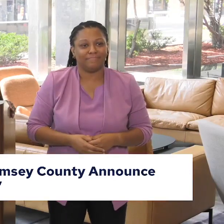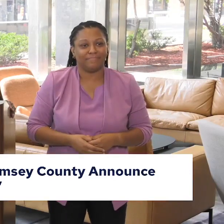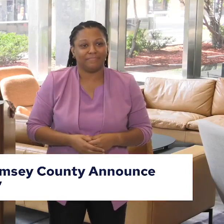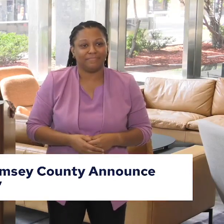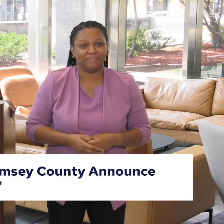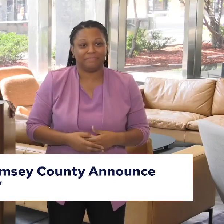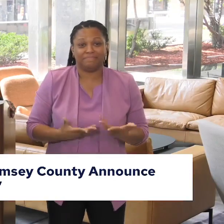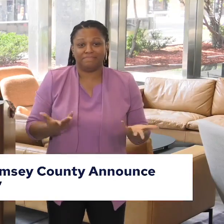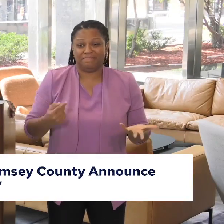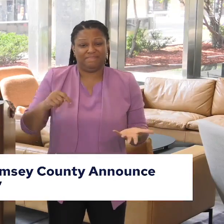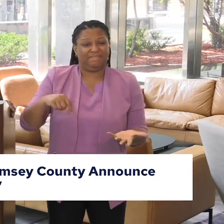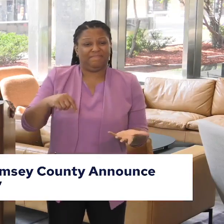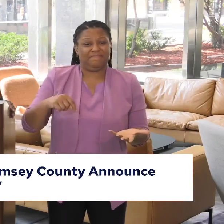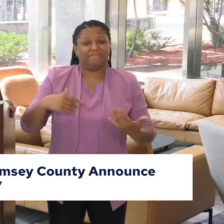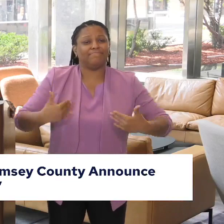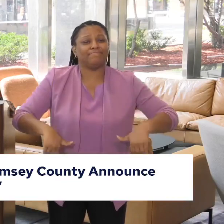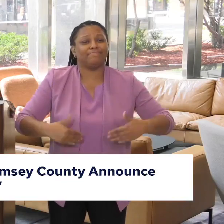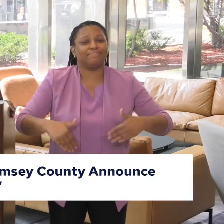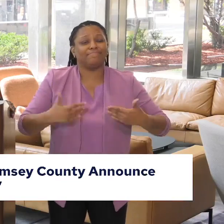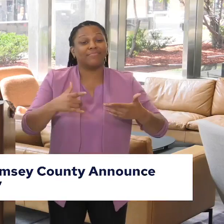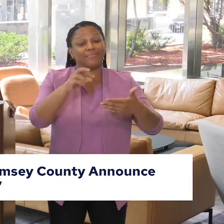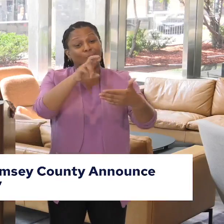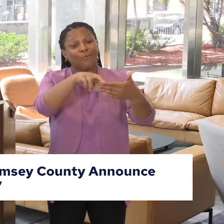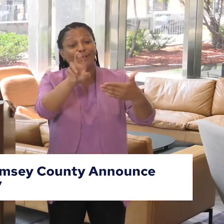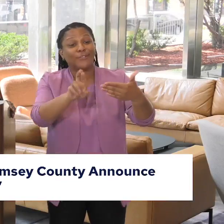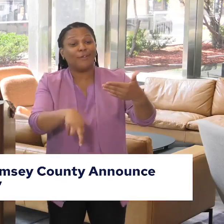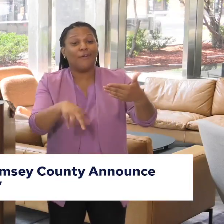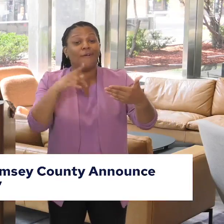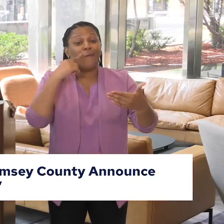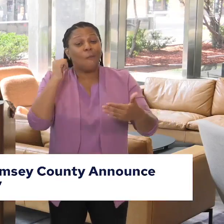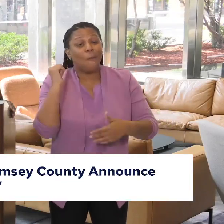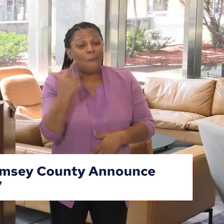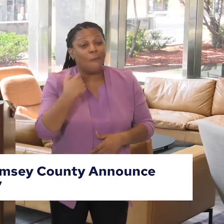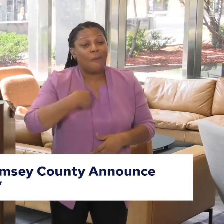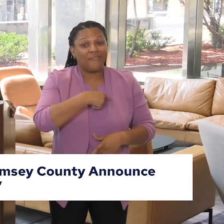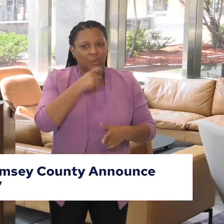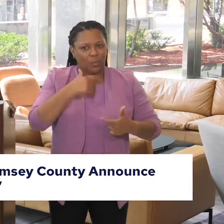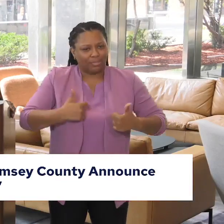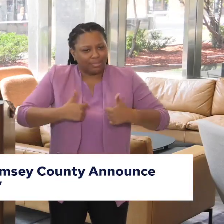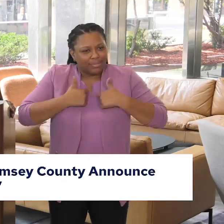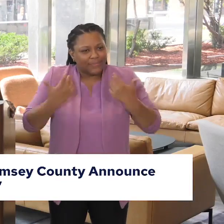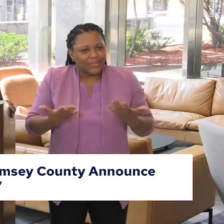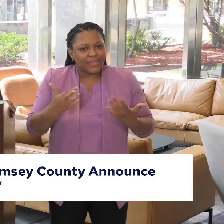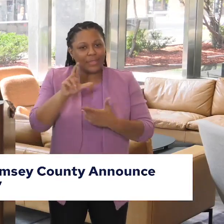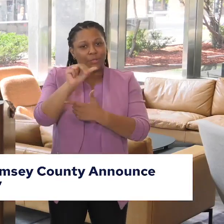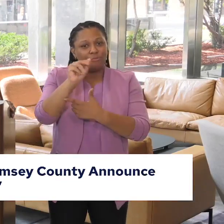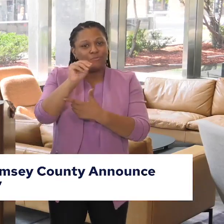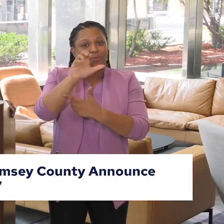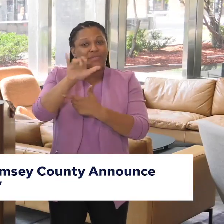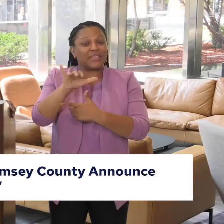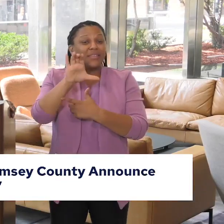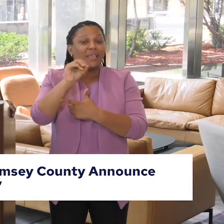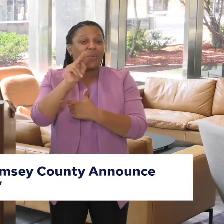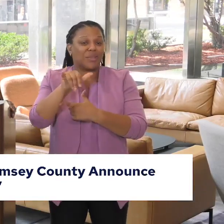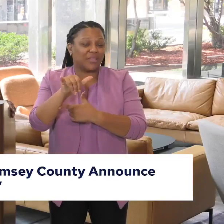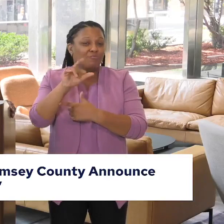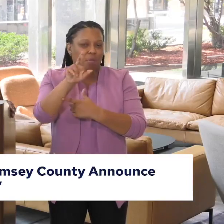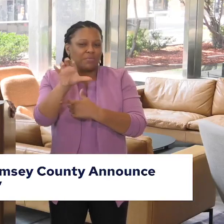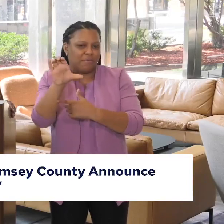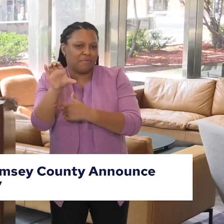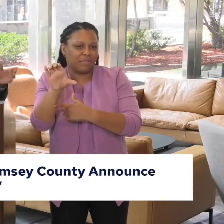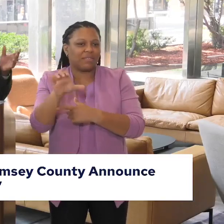would bring to all of us in Ramsey County. So thank you so much. And with that, I would like